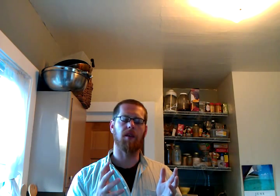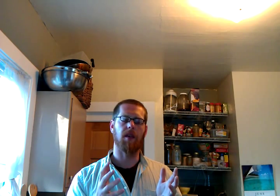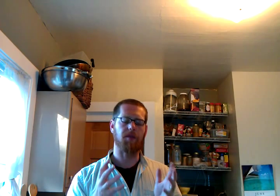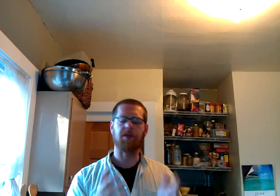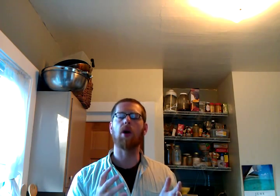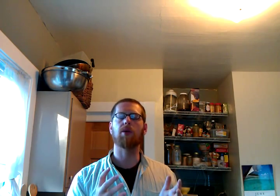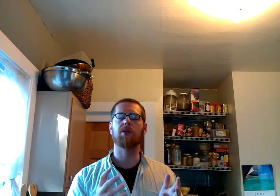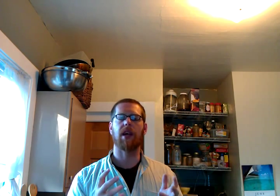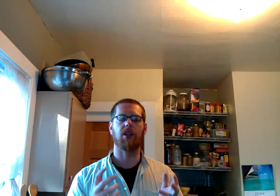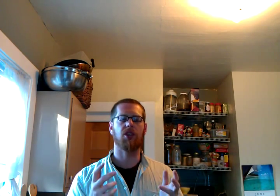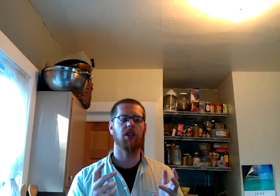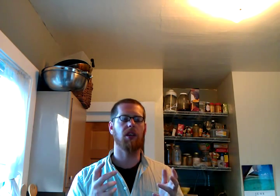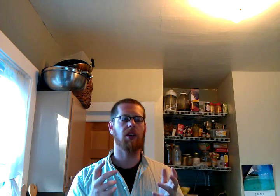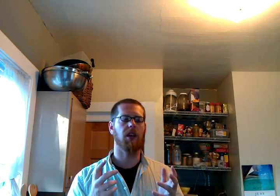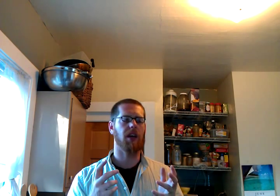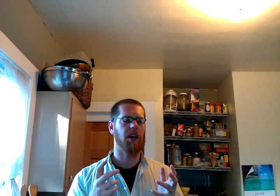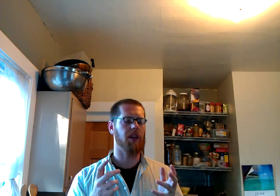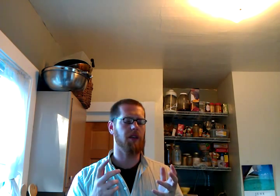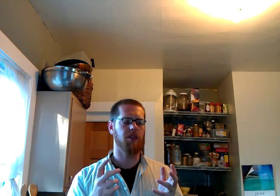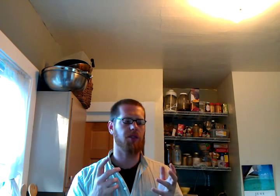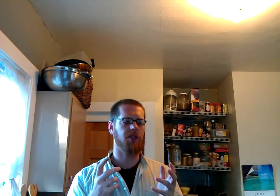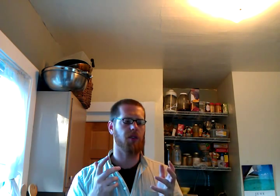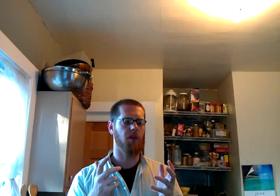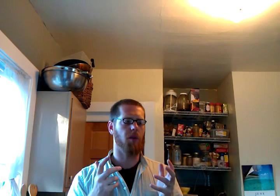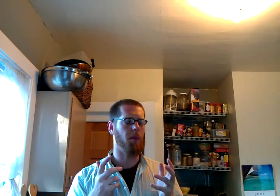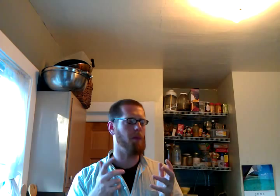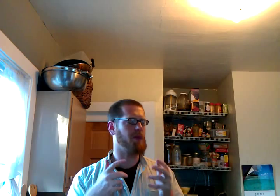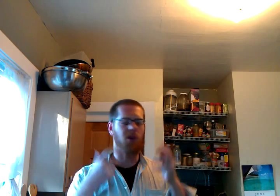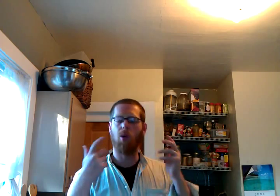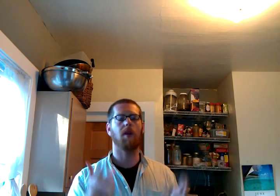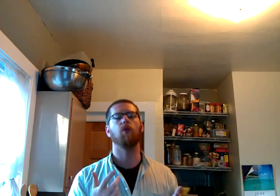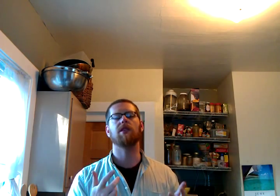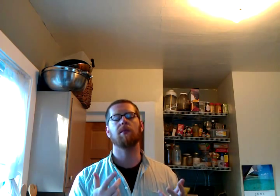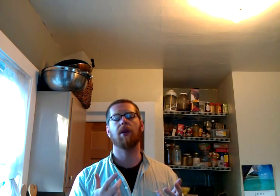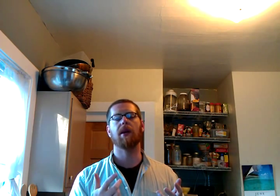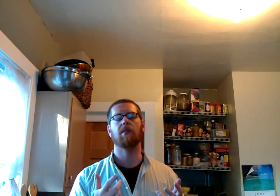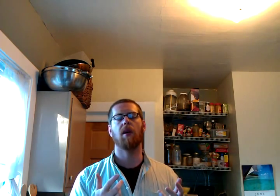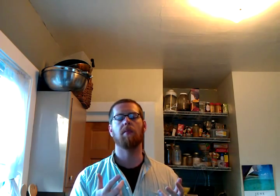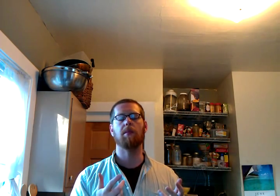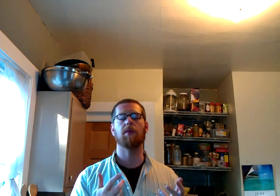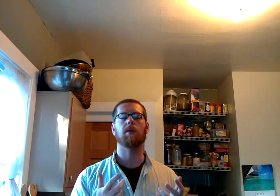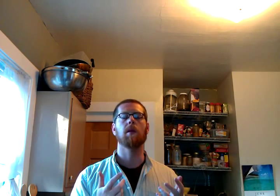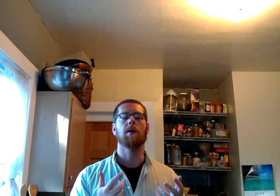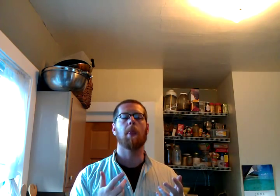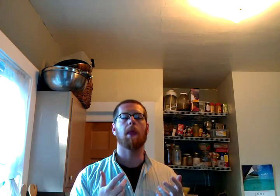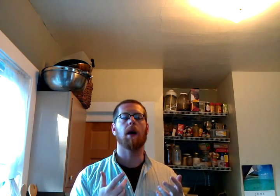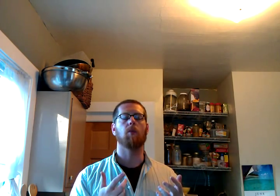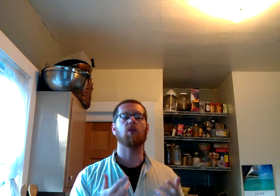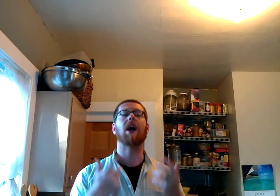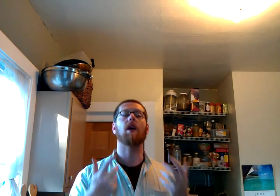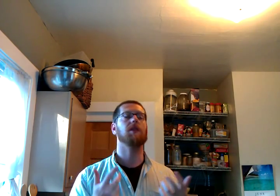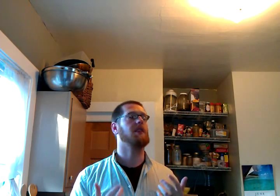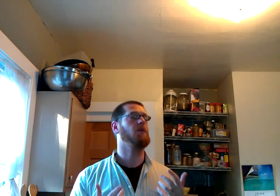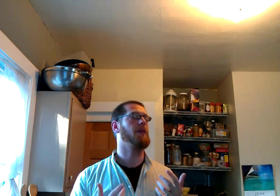it flows, and she is a bestower of wisdom and grace upon people, regardless of whether